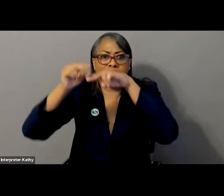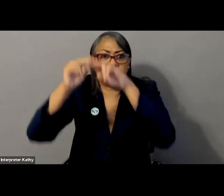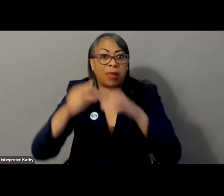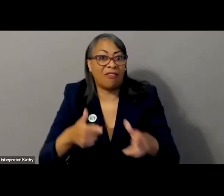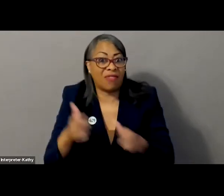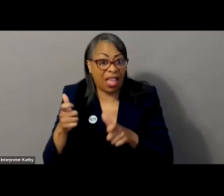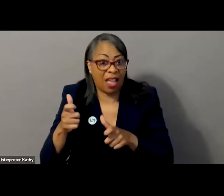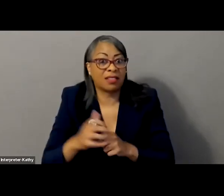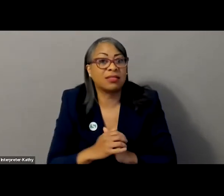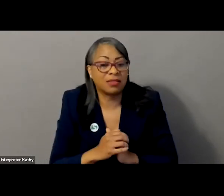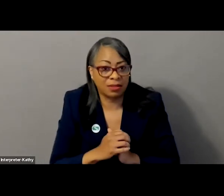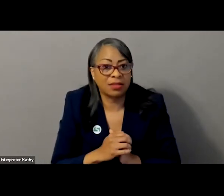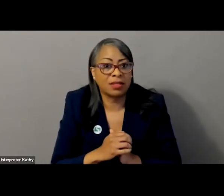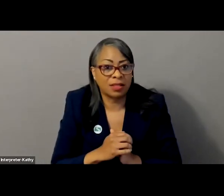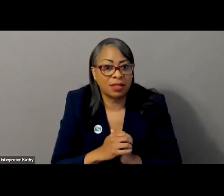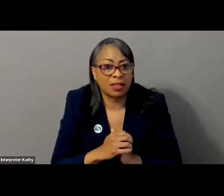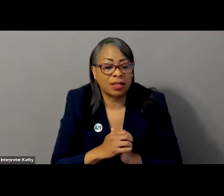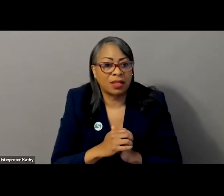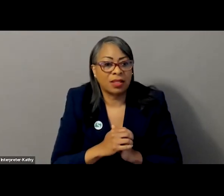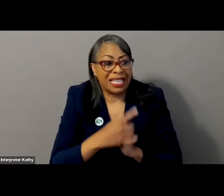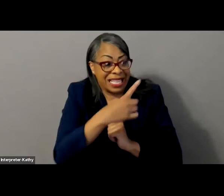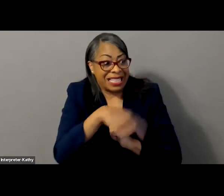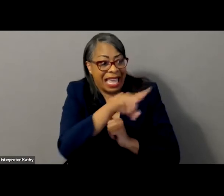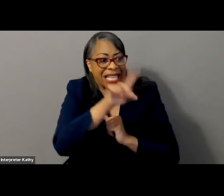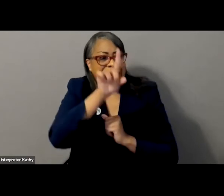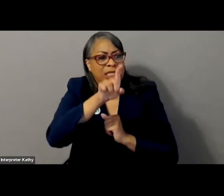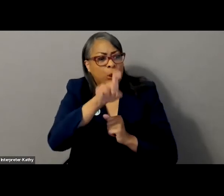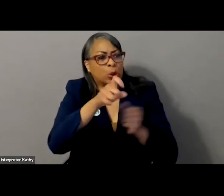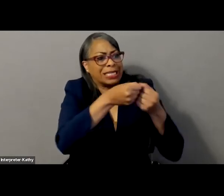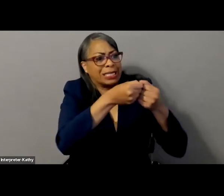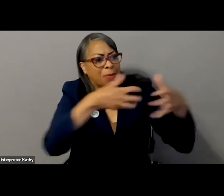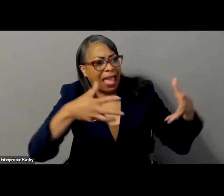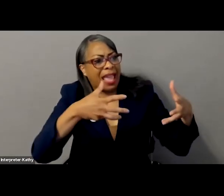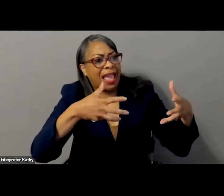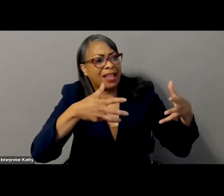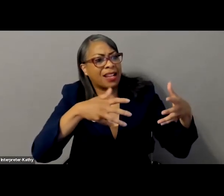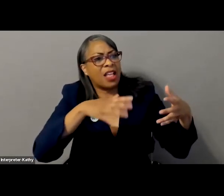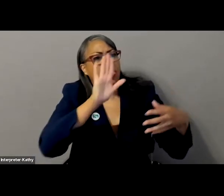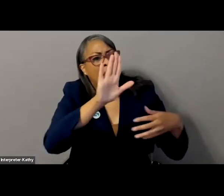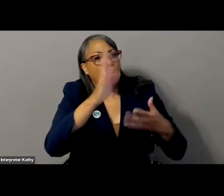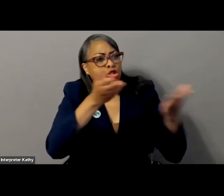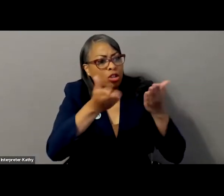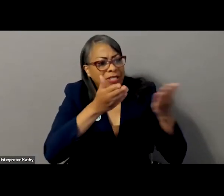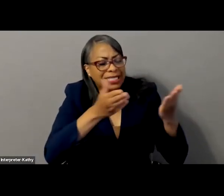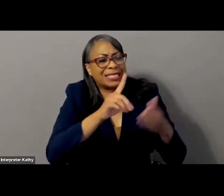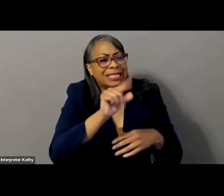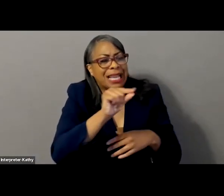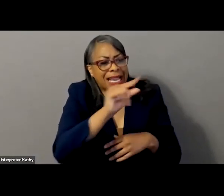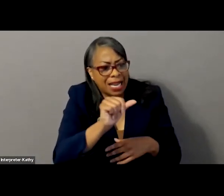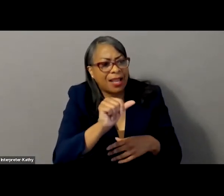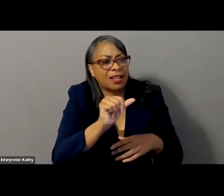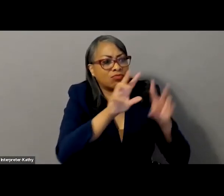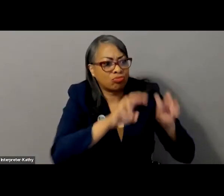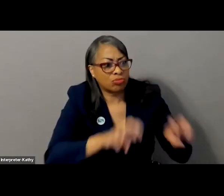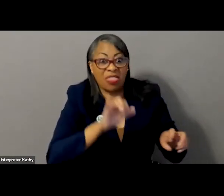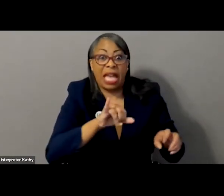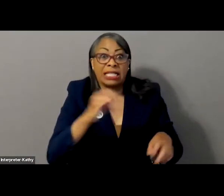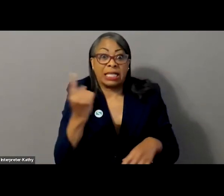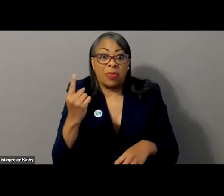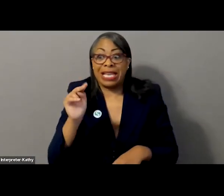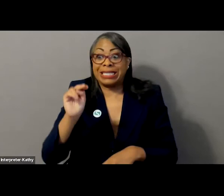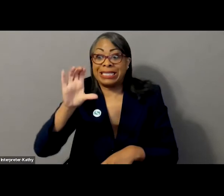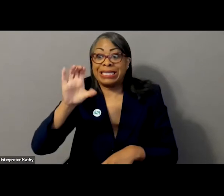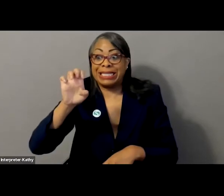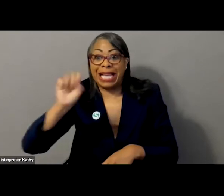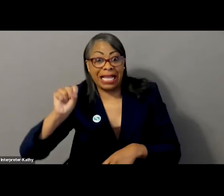We think that their need to expand their services in data governance and data facilitation. This is something NCES does well,